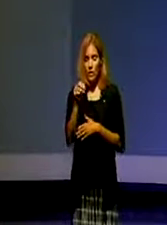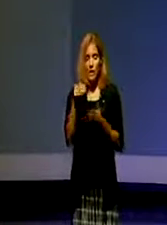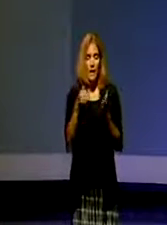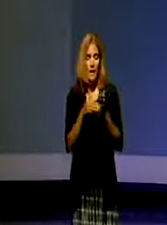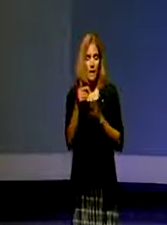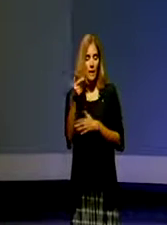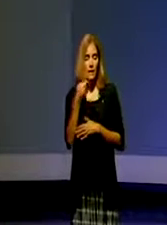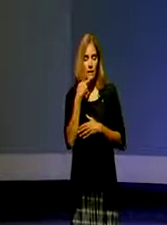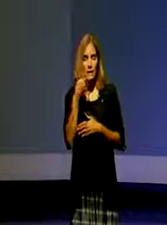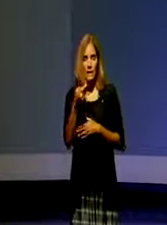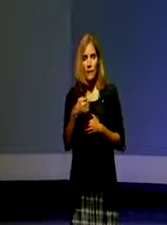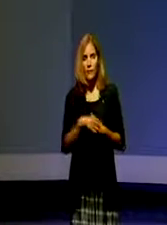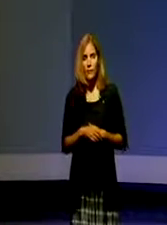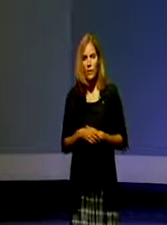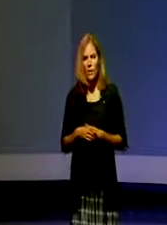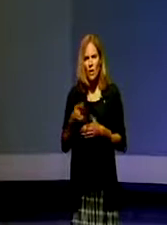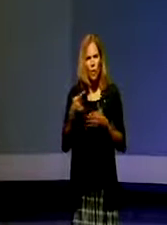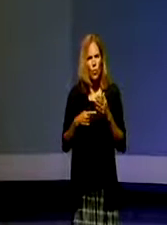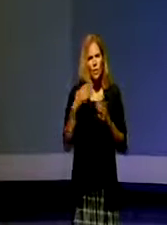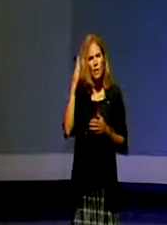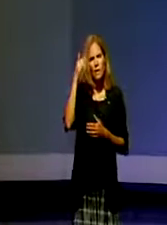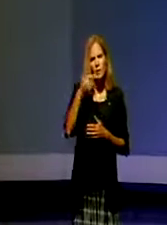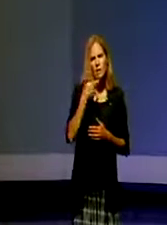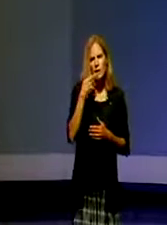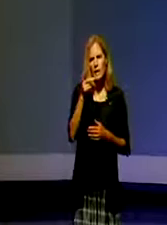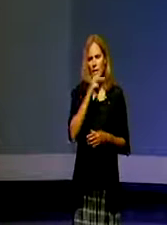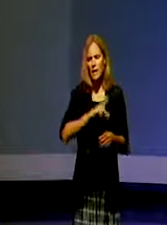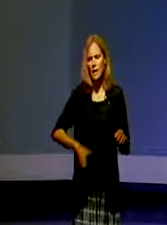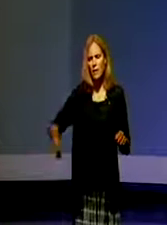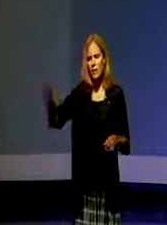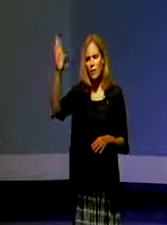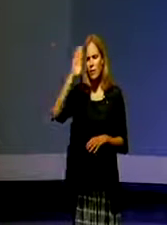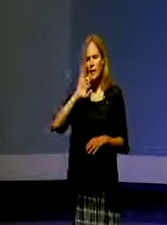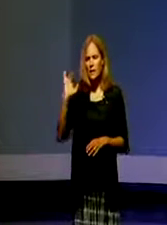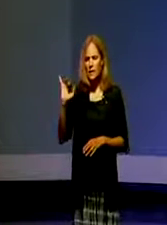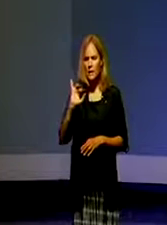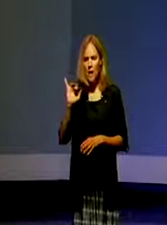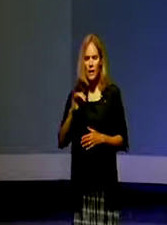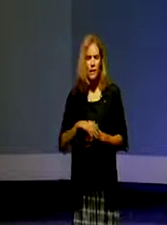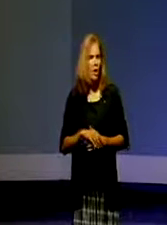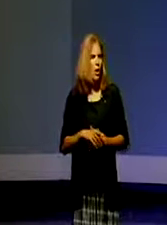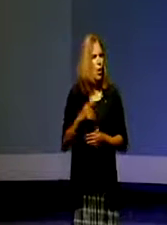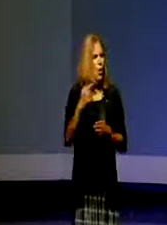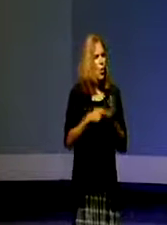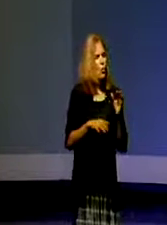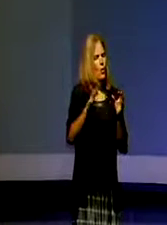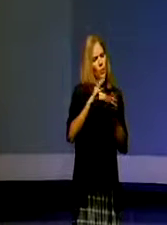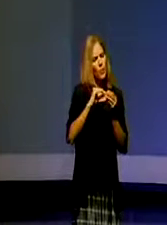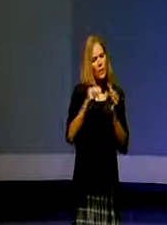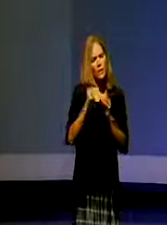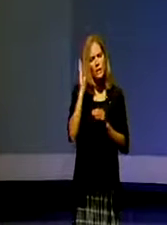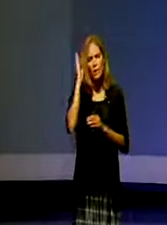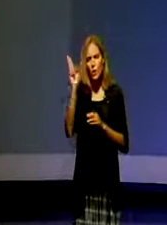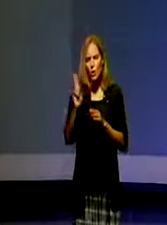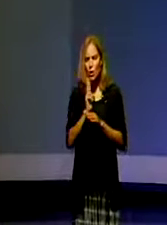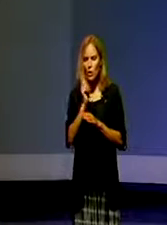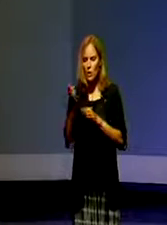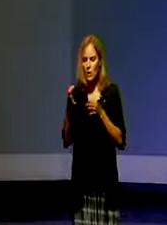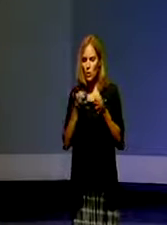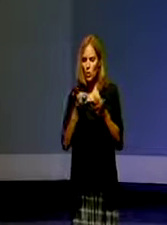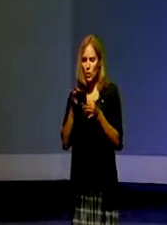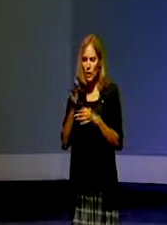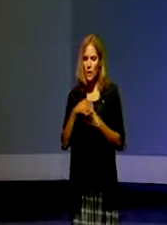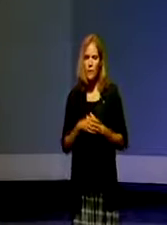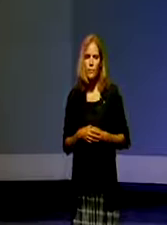said, what shall we say the kingdom of God is like? Or what parable shall we use to describe